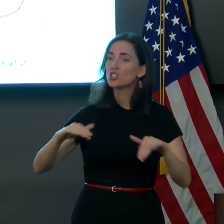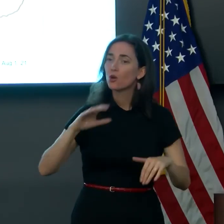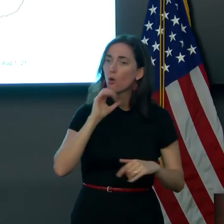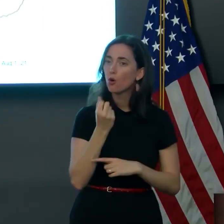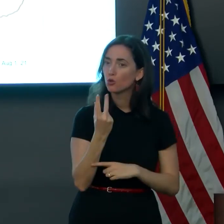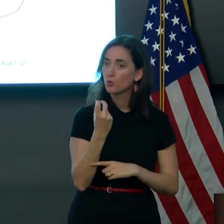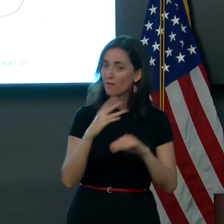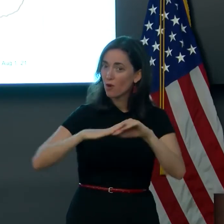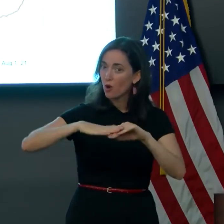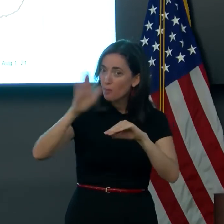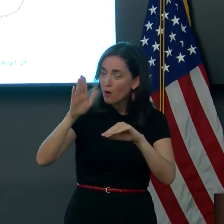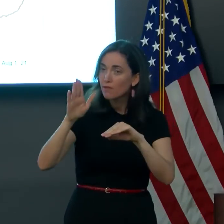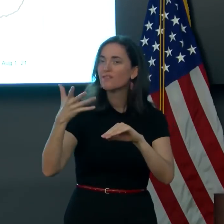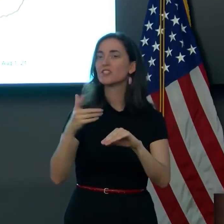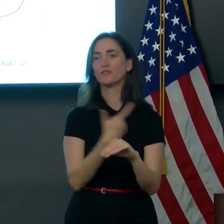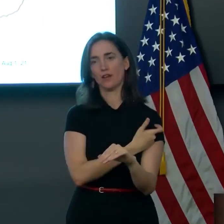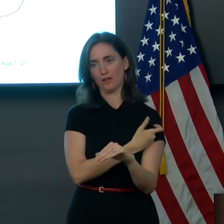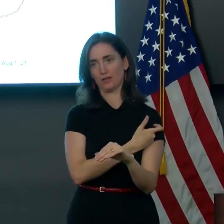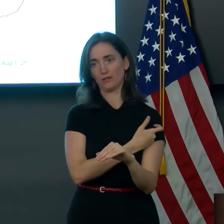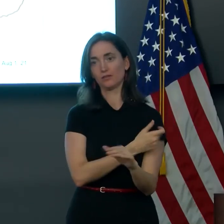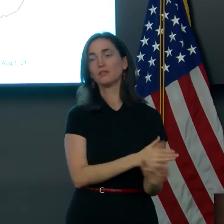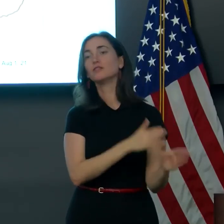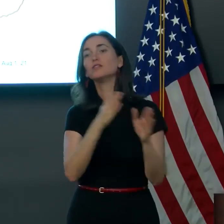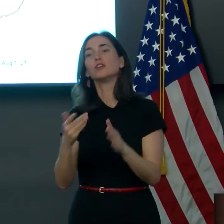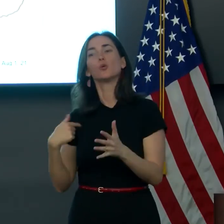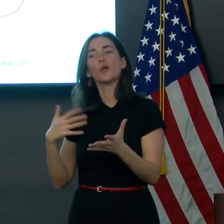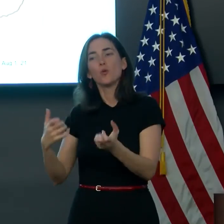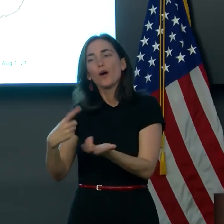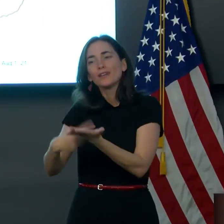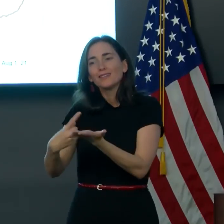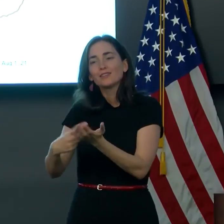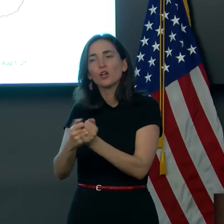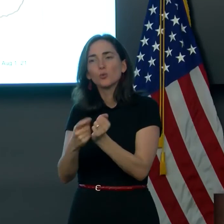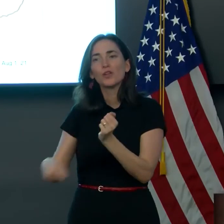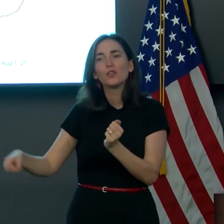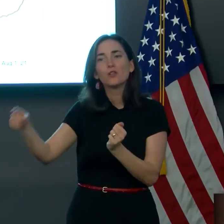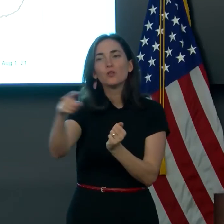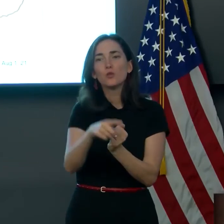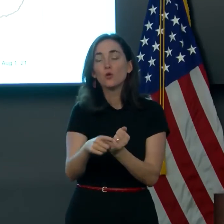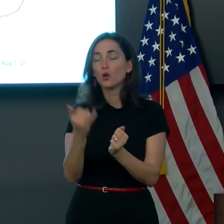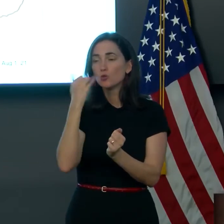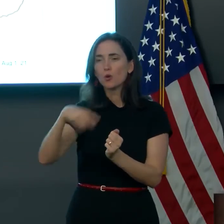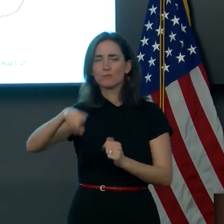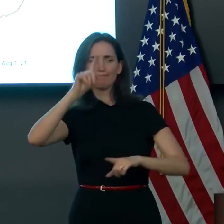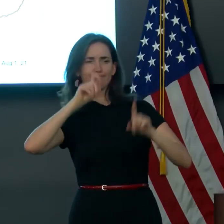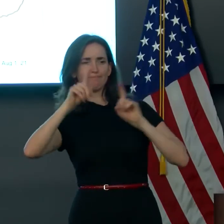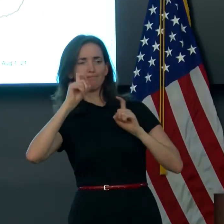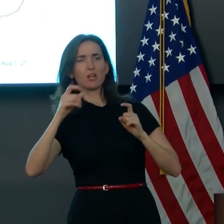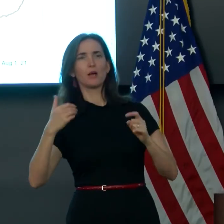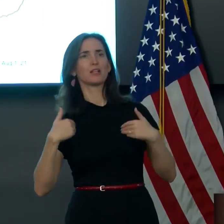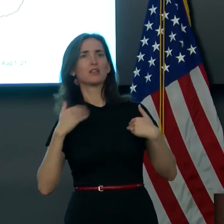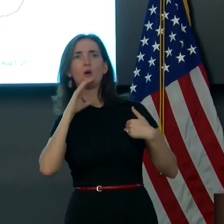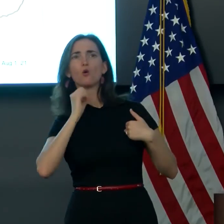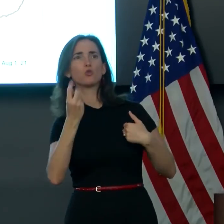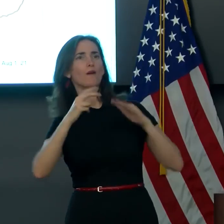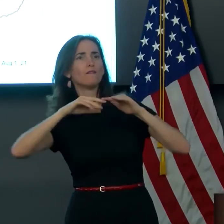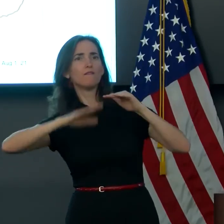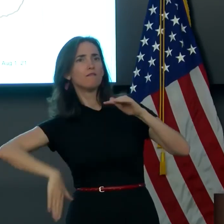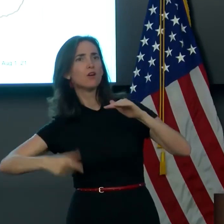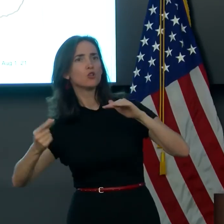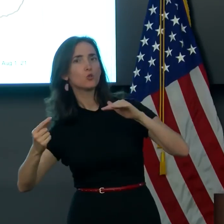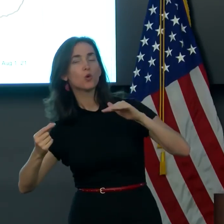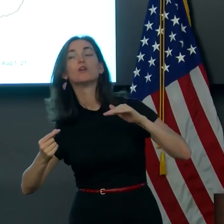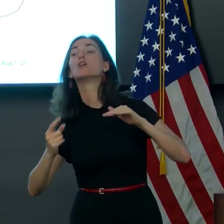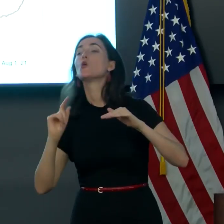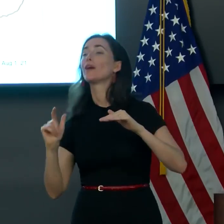adolescents vaccinated, and we want to start having conversations with you to answer your questions about your younger children so that we are ready to